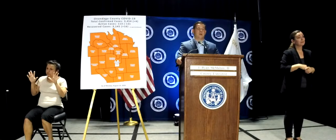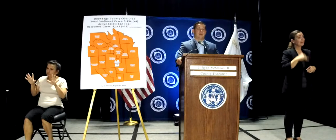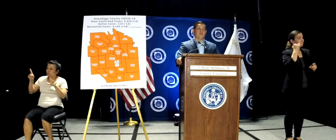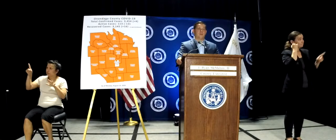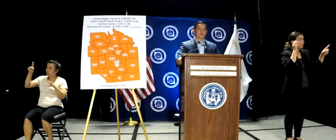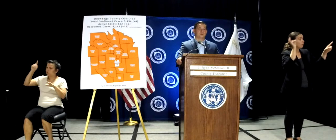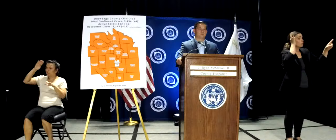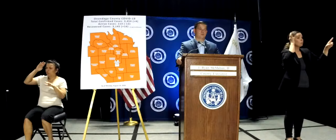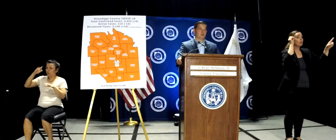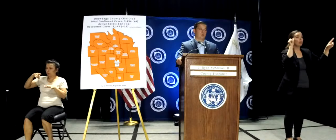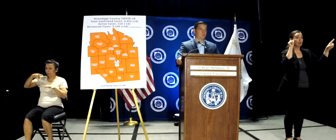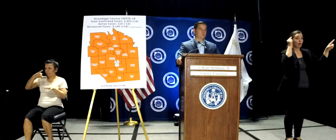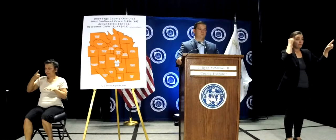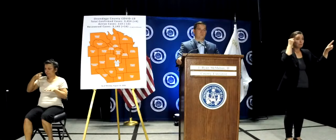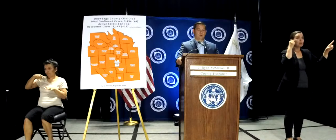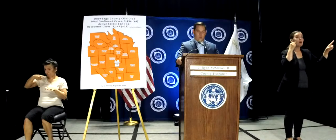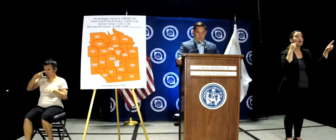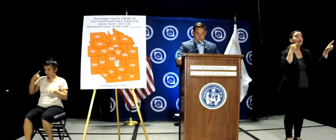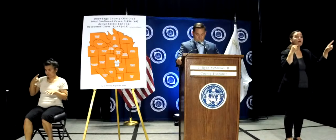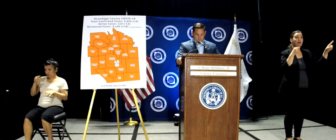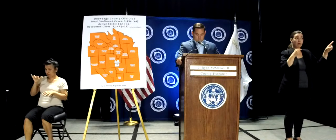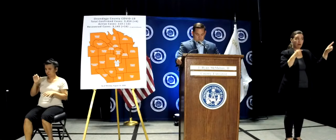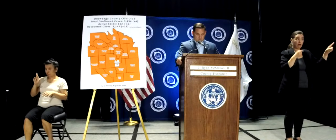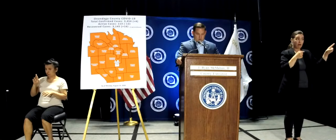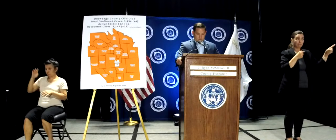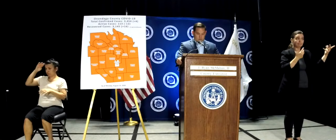this won't impact families. If they don't, it will.